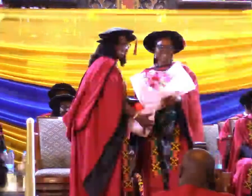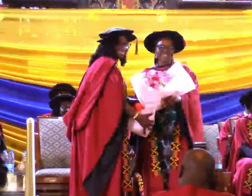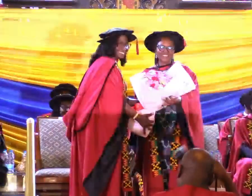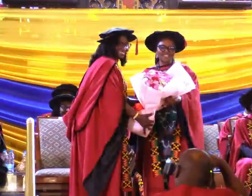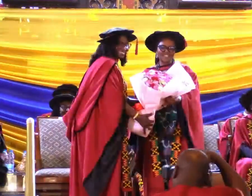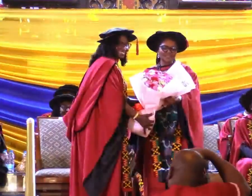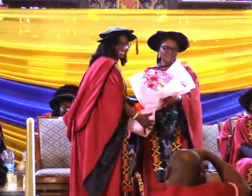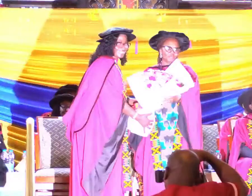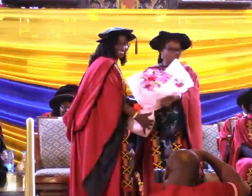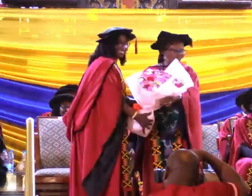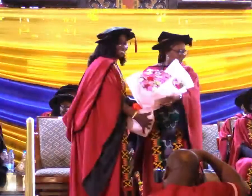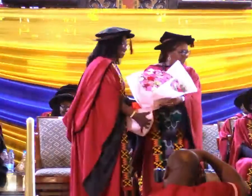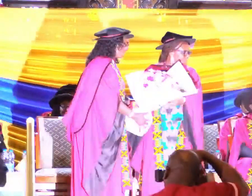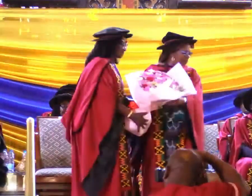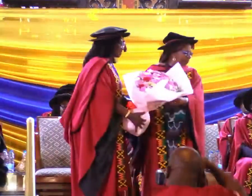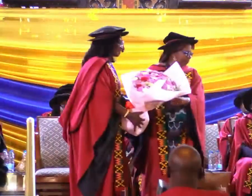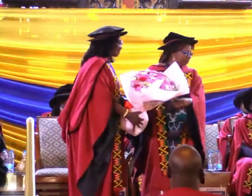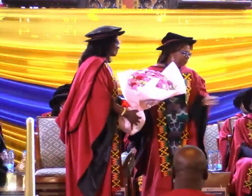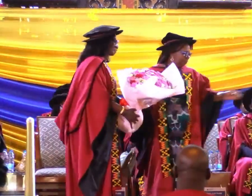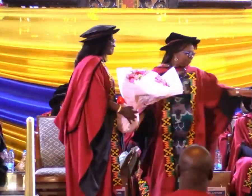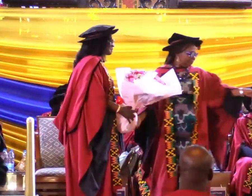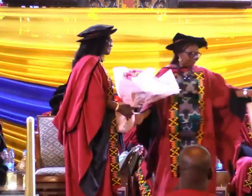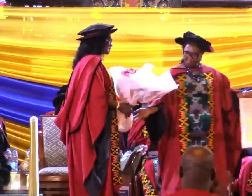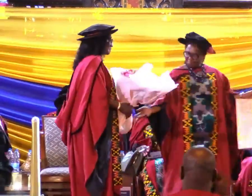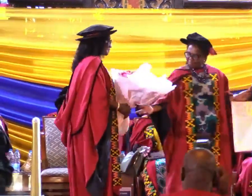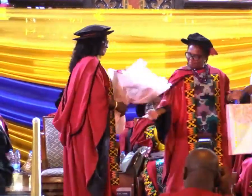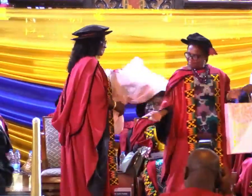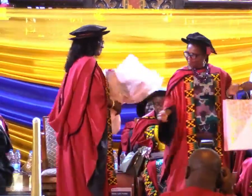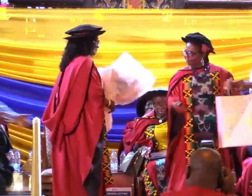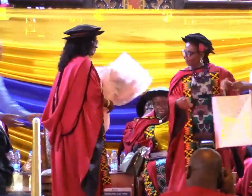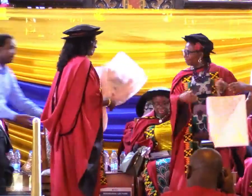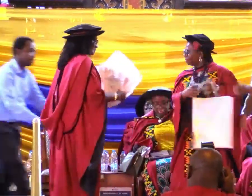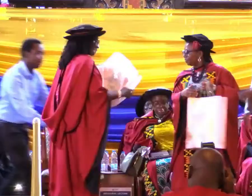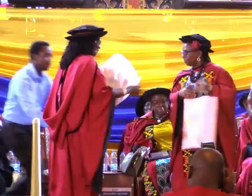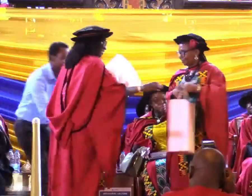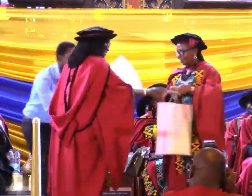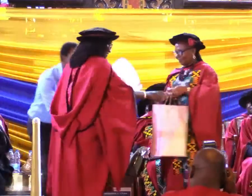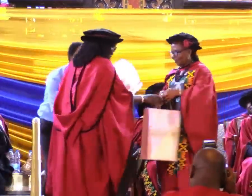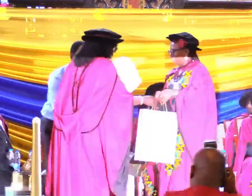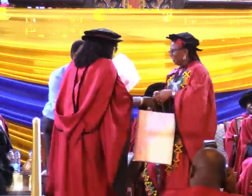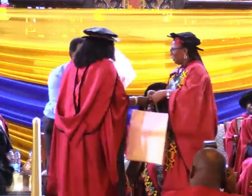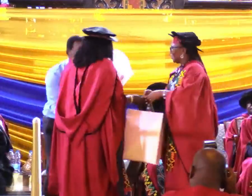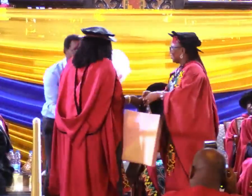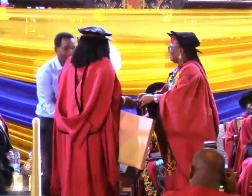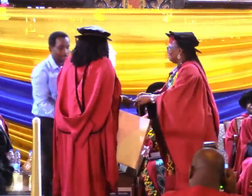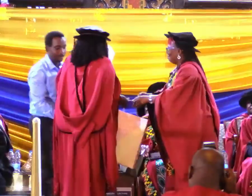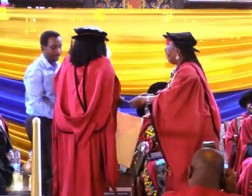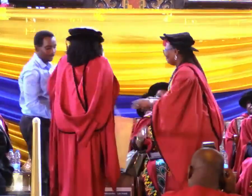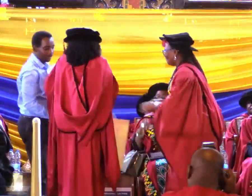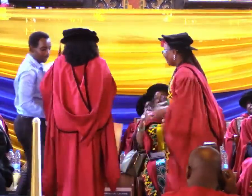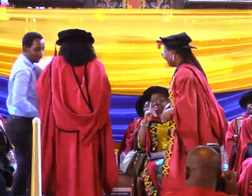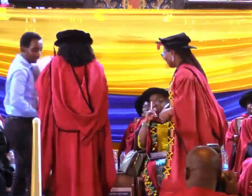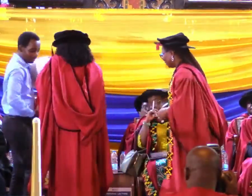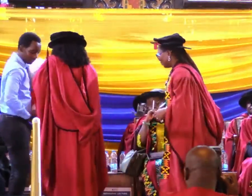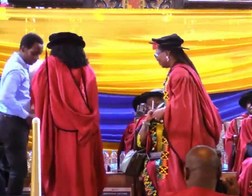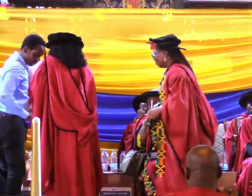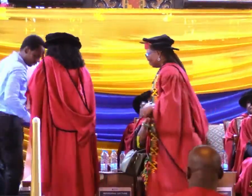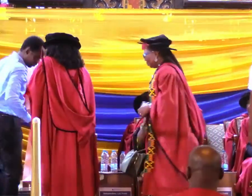Our next presentation will be from the Department of Biochemistry and Molecular Biology, and also WACBIP.